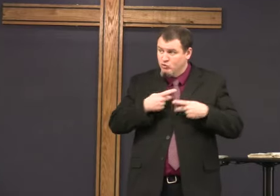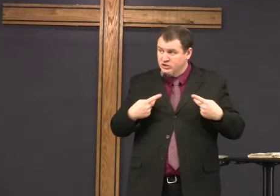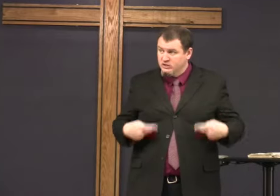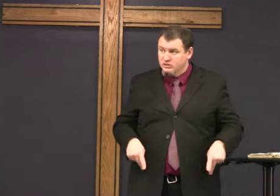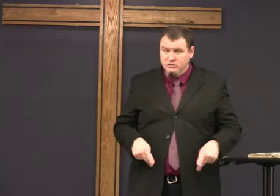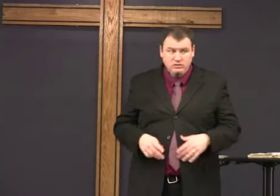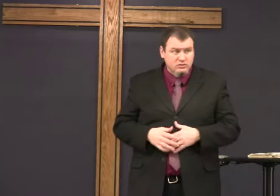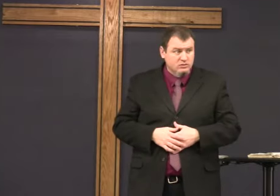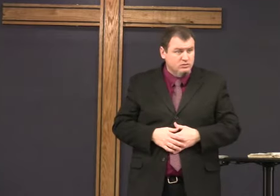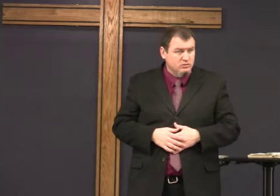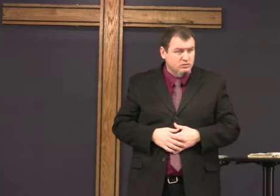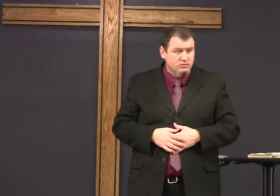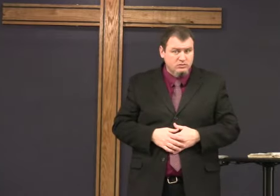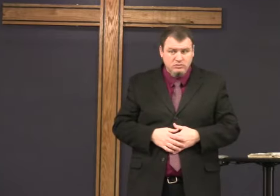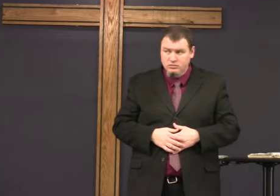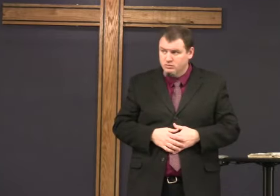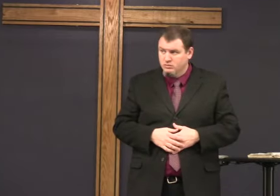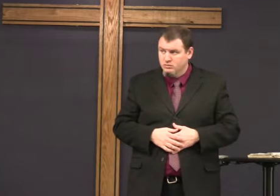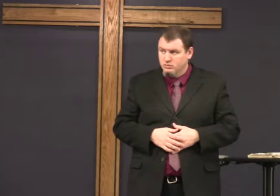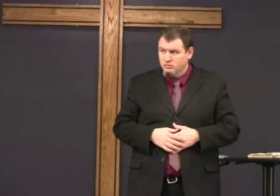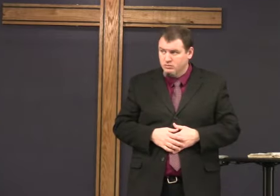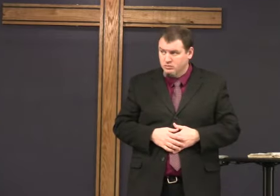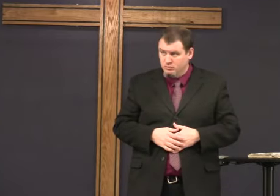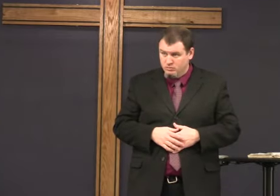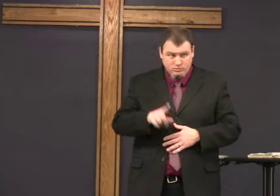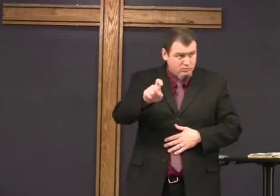problem. In your eyes, Nehemiah a priest? No.